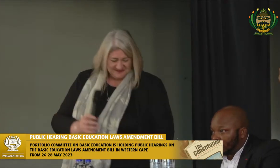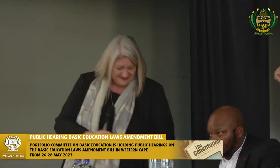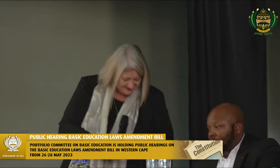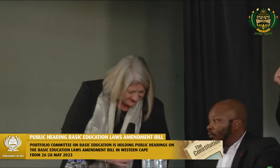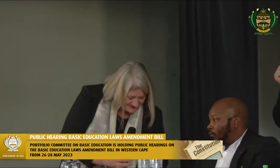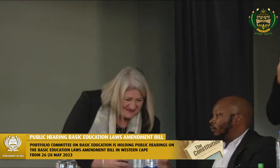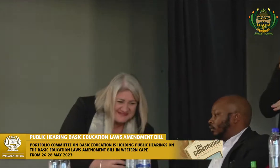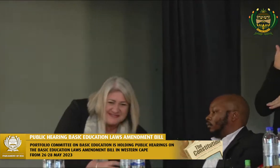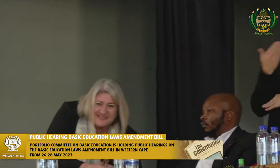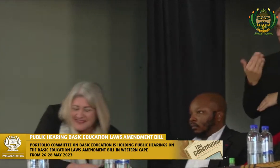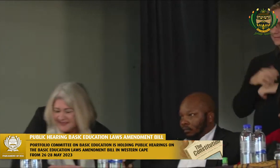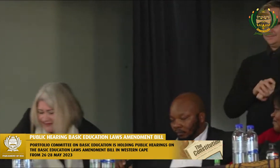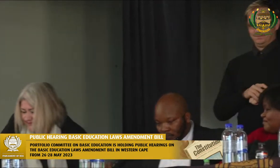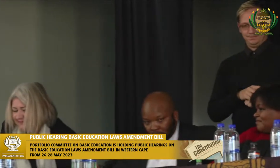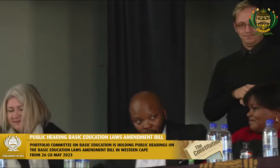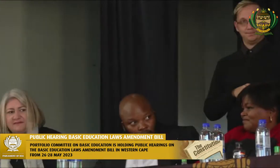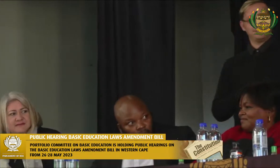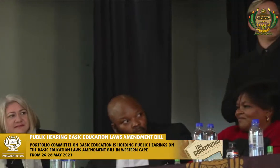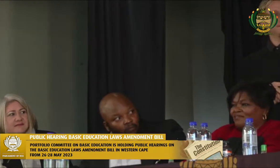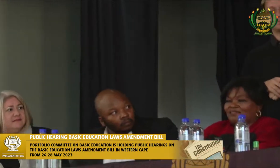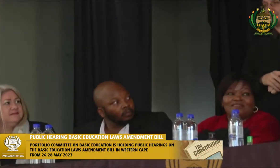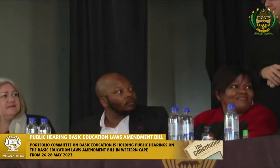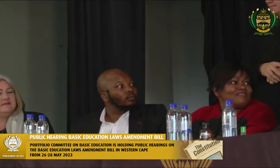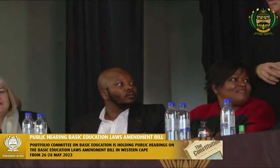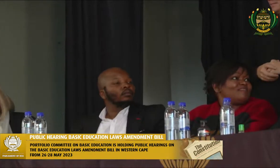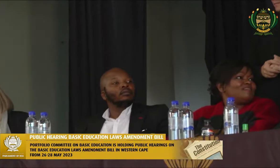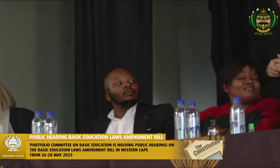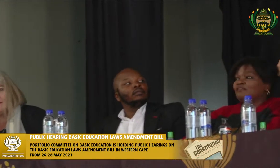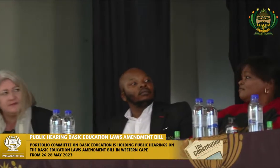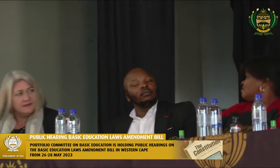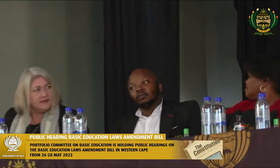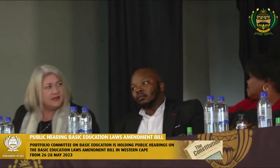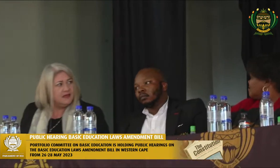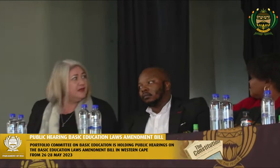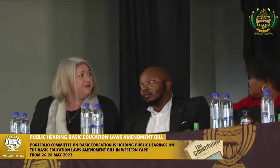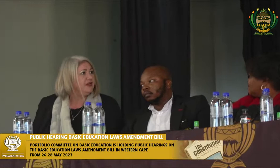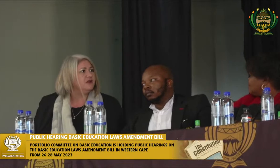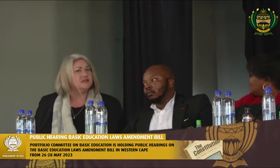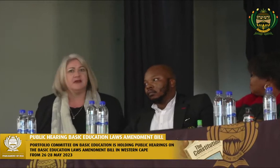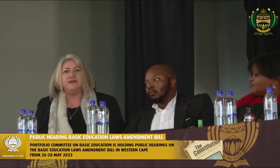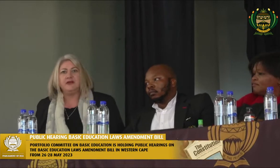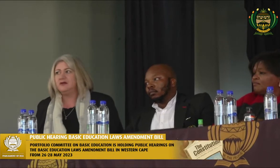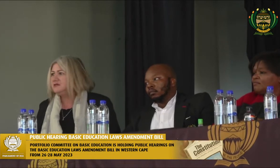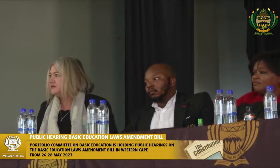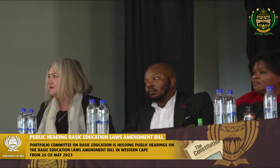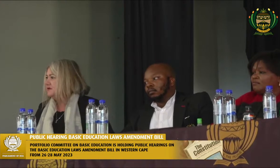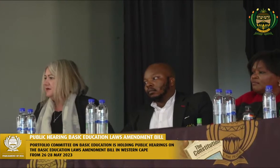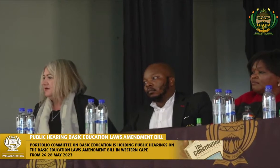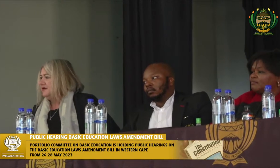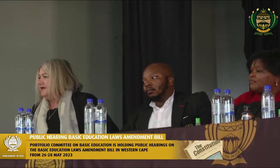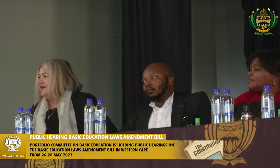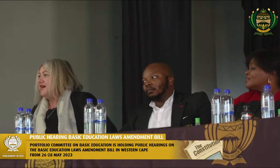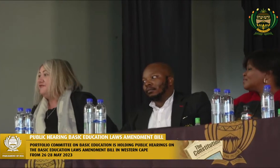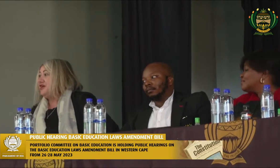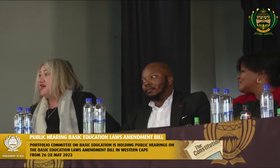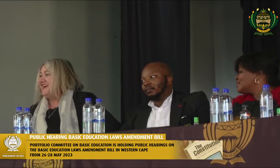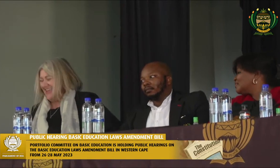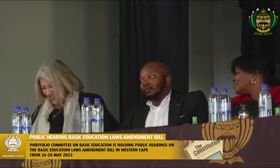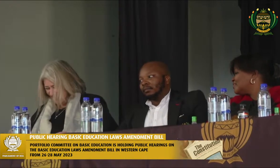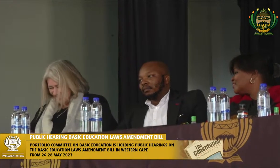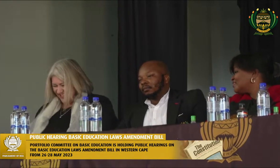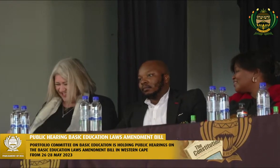julle. My naam is Marina van Sail, ek is van die Ooskaap. Baie dankie dat julle